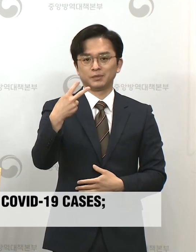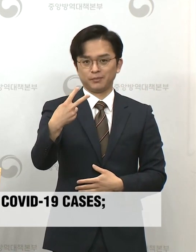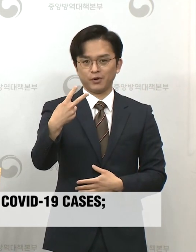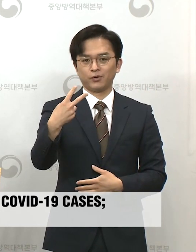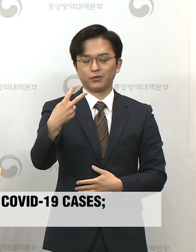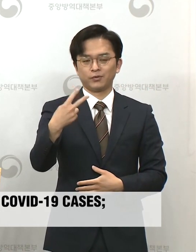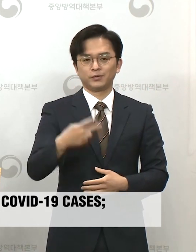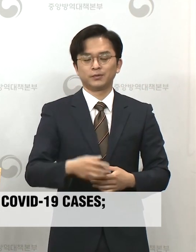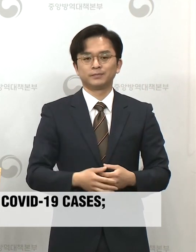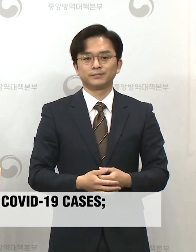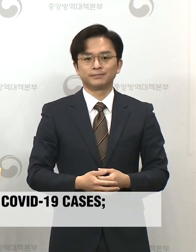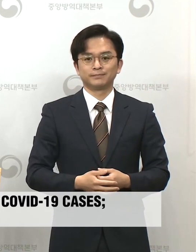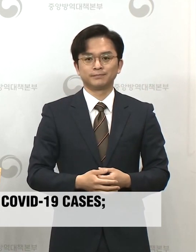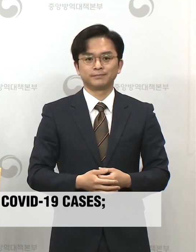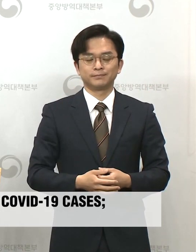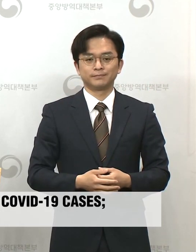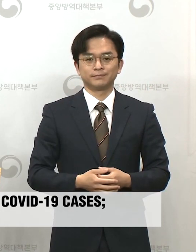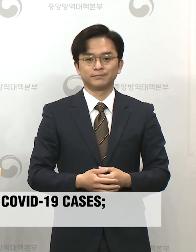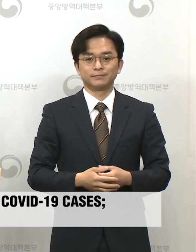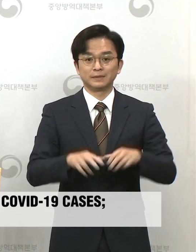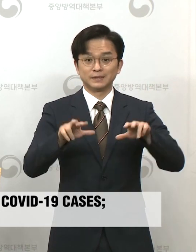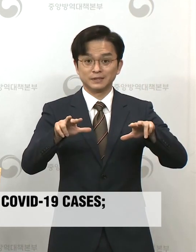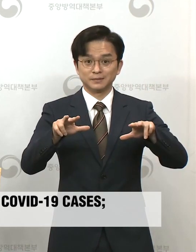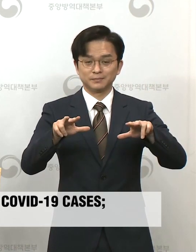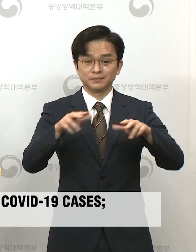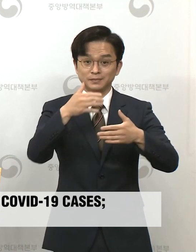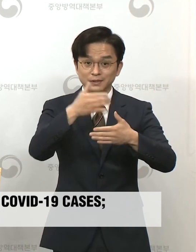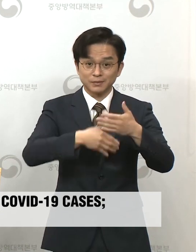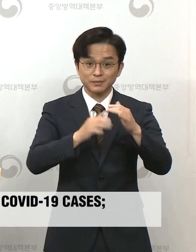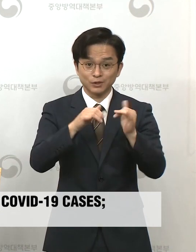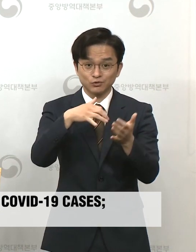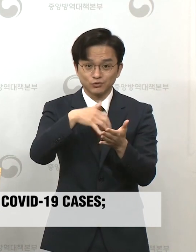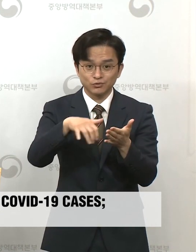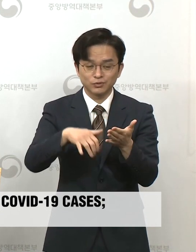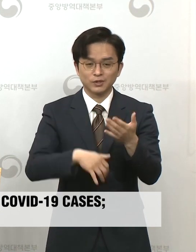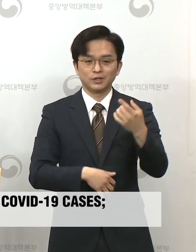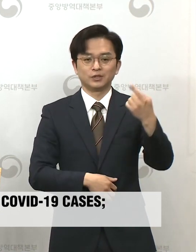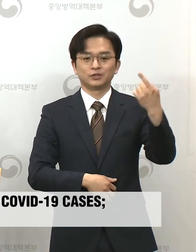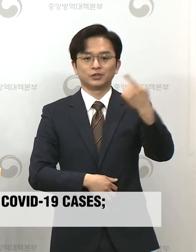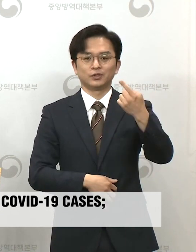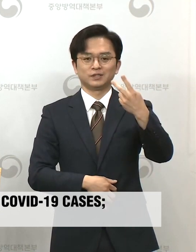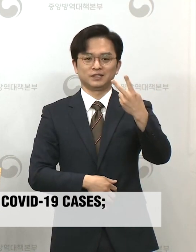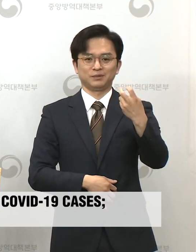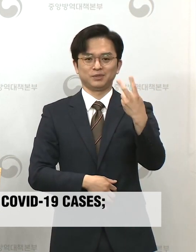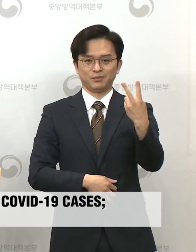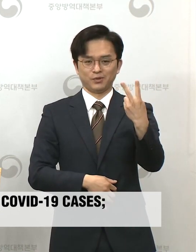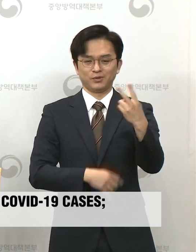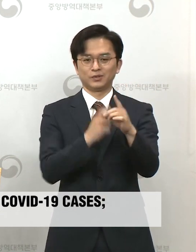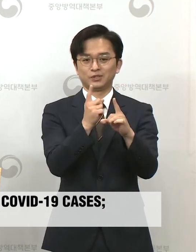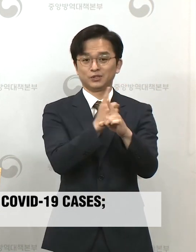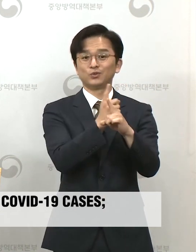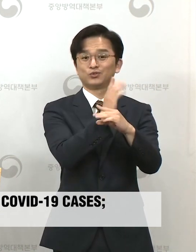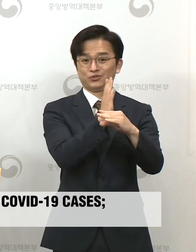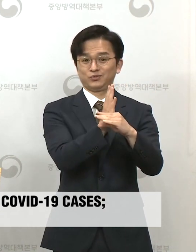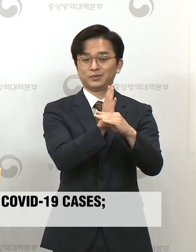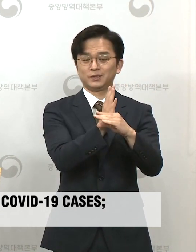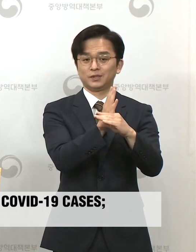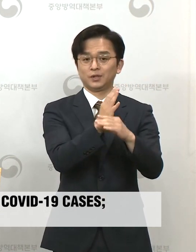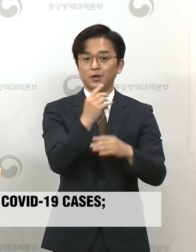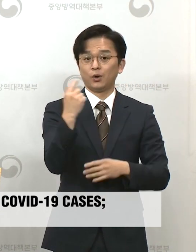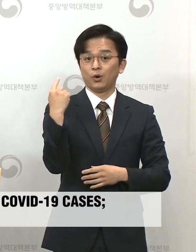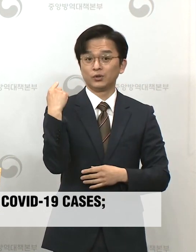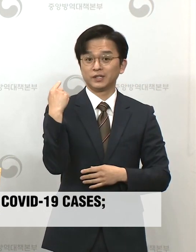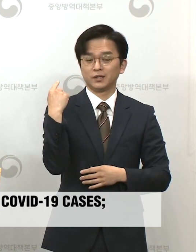the total, standing at a total of 9,632. And a total of 1,021 people are